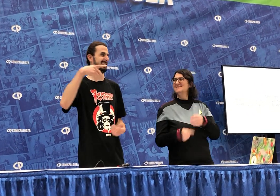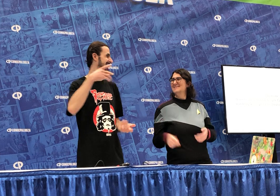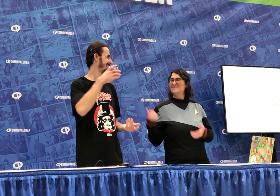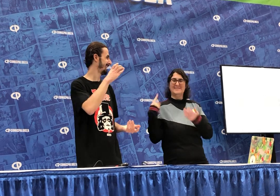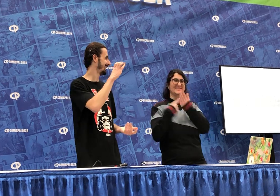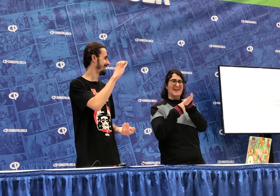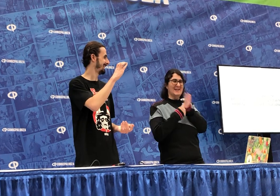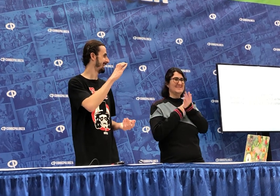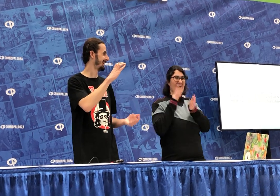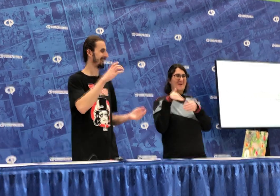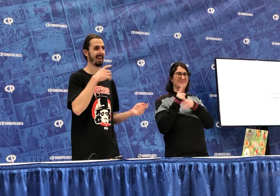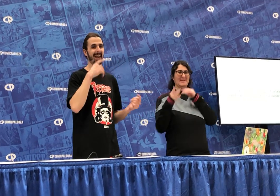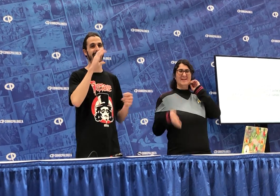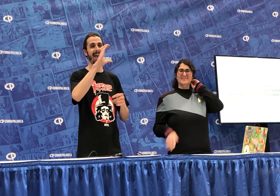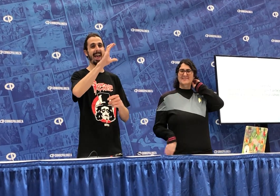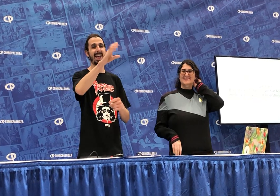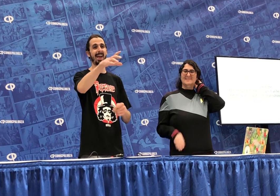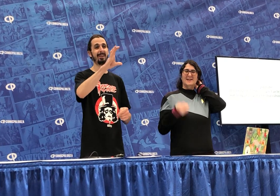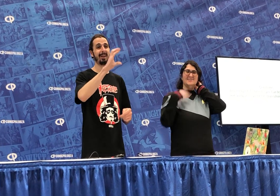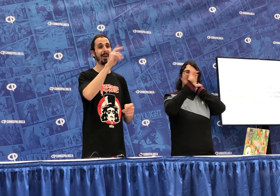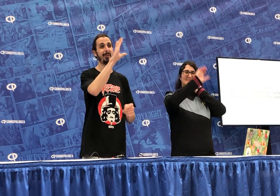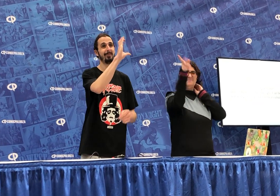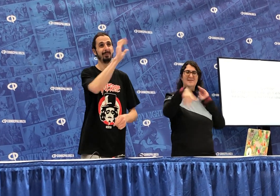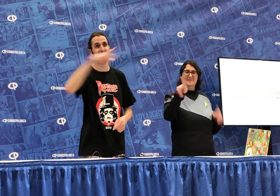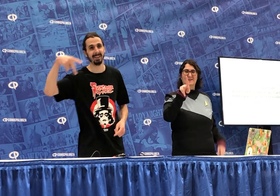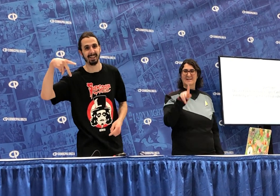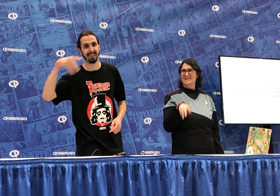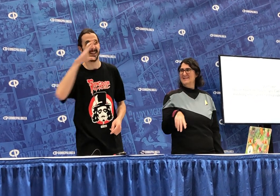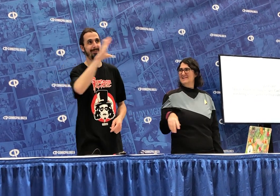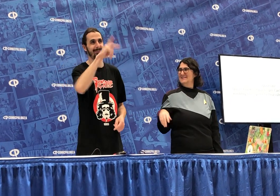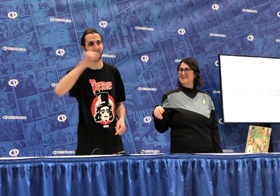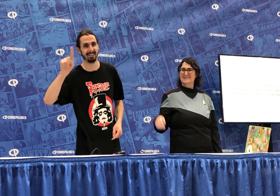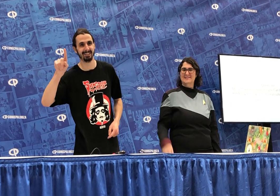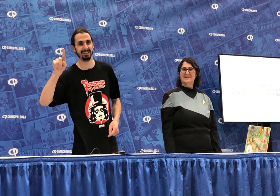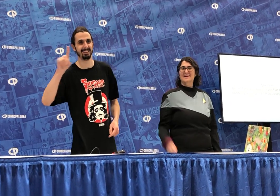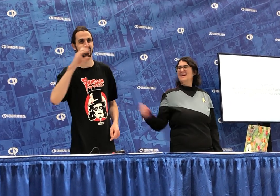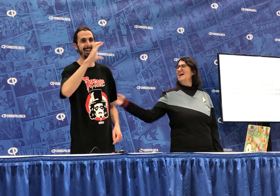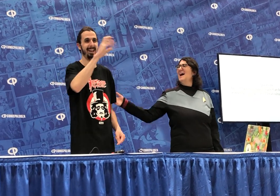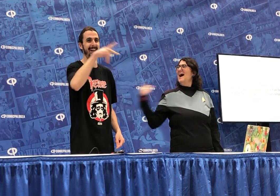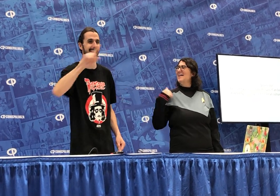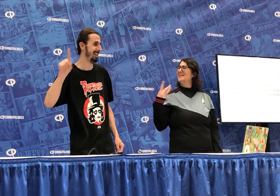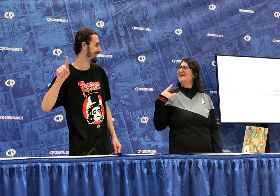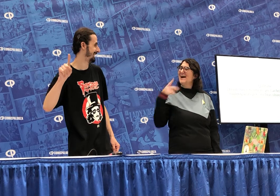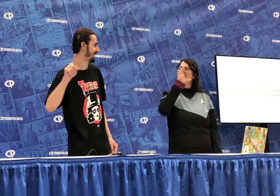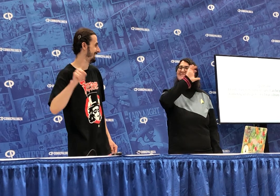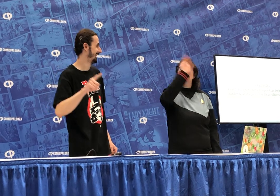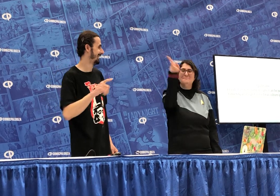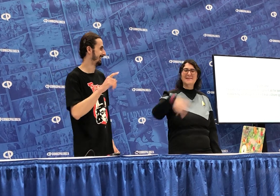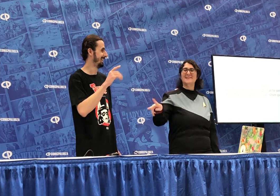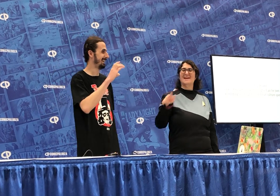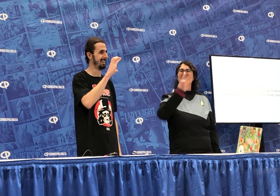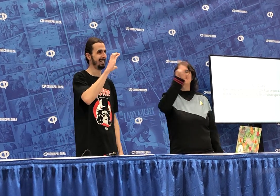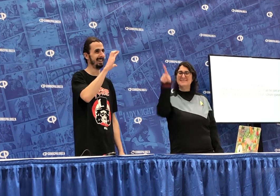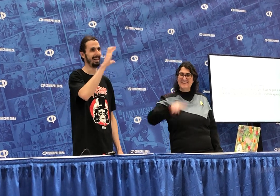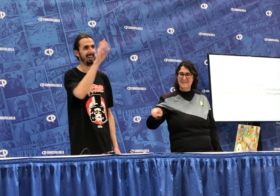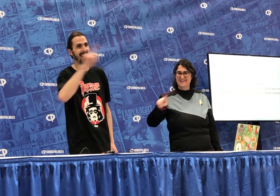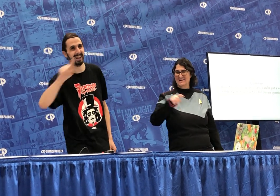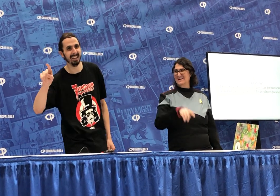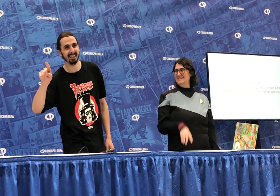signed CP. We were just talking about that. So you could do CP or you could do CPZ, I don't